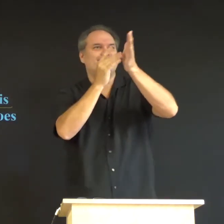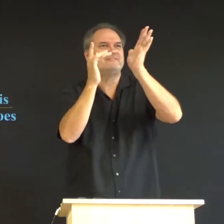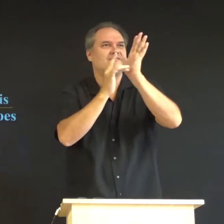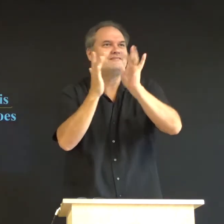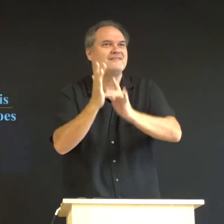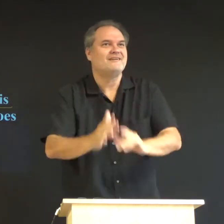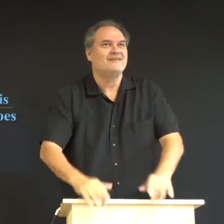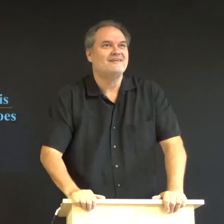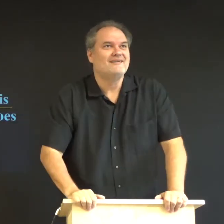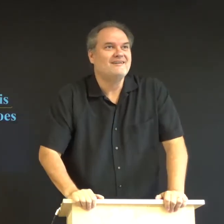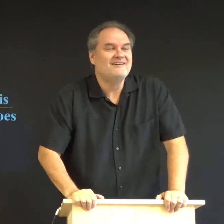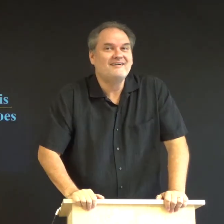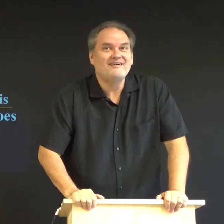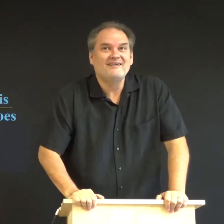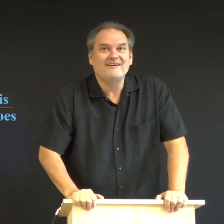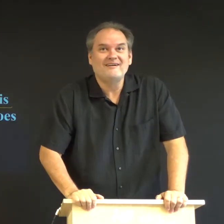They're against Jesus.